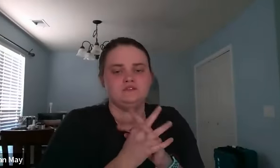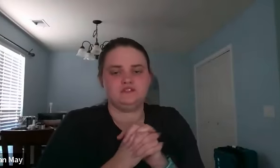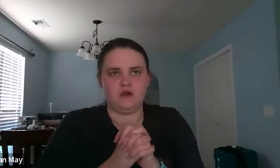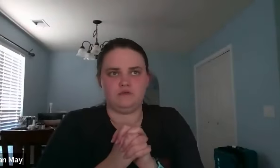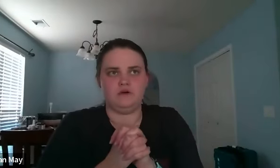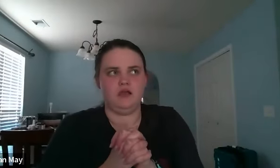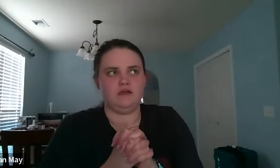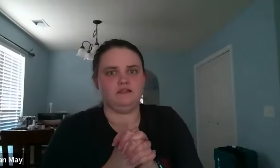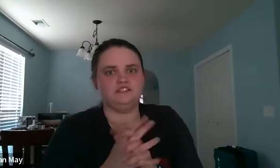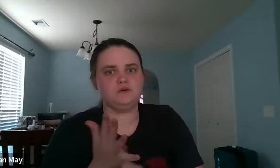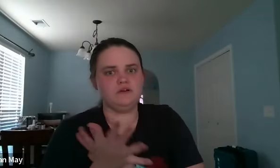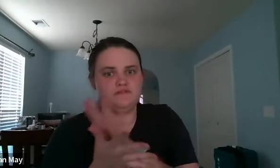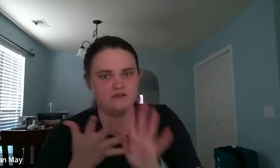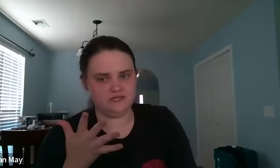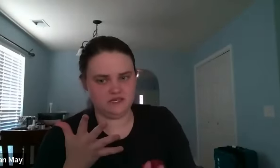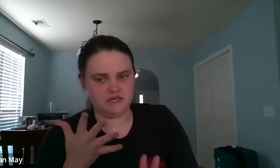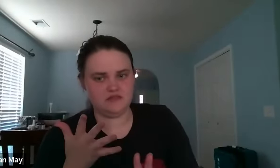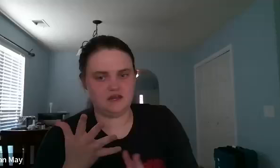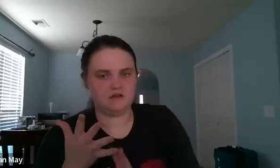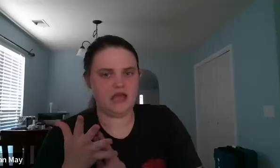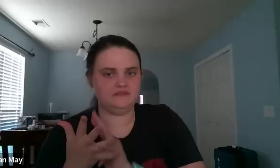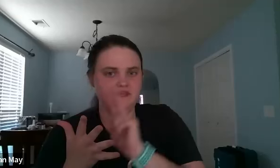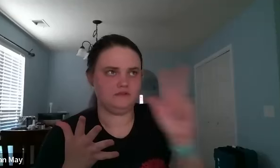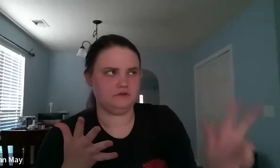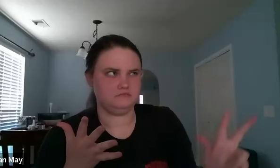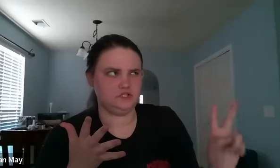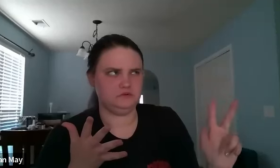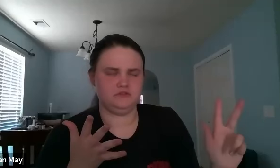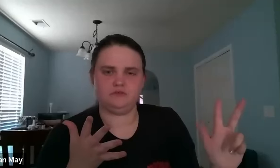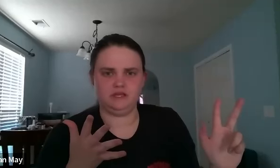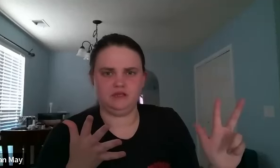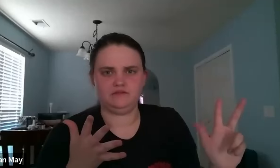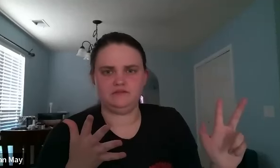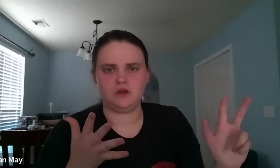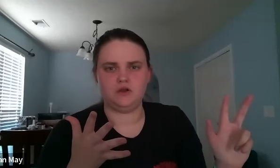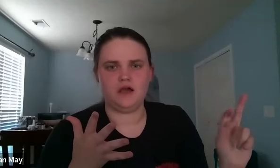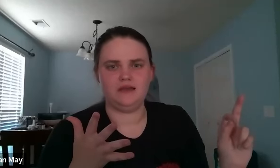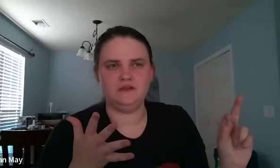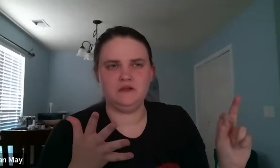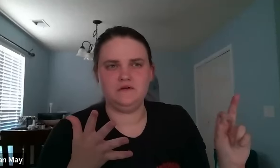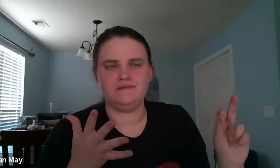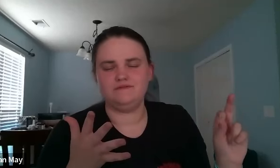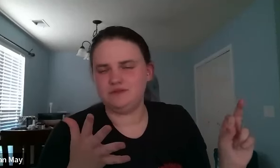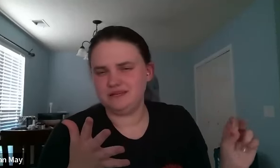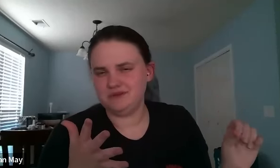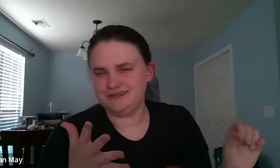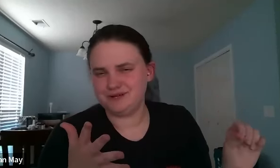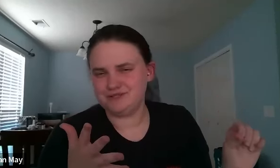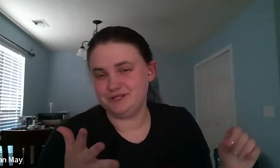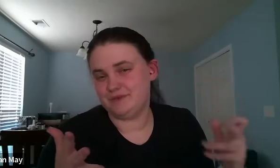So, okay, let's do our 5 again, and then I'll add the other 2 or 3 that are not fully WH question words, but